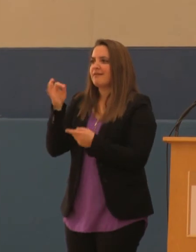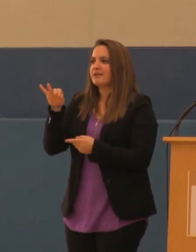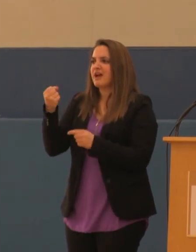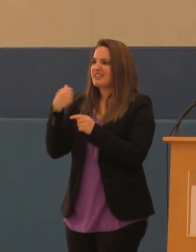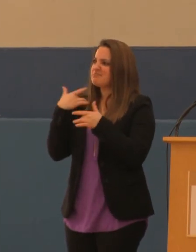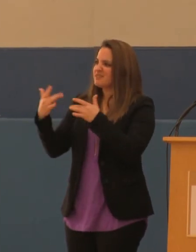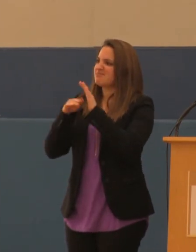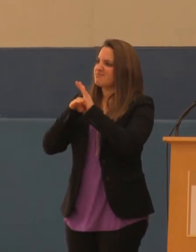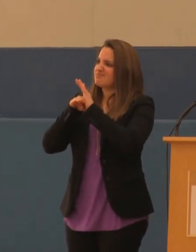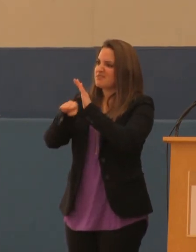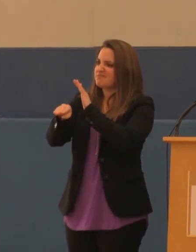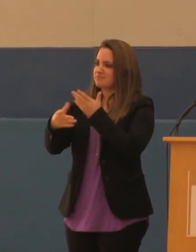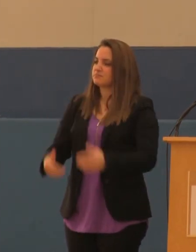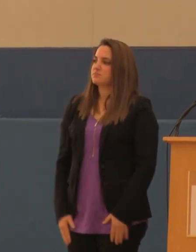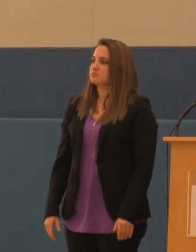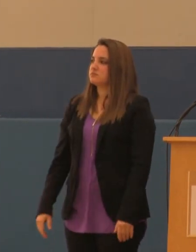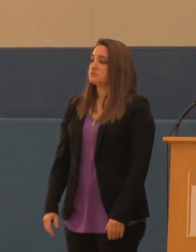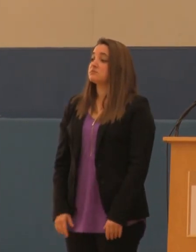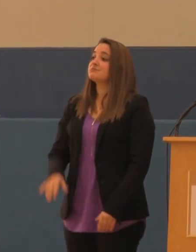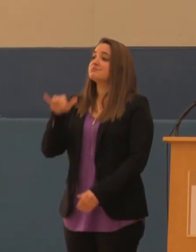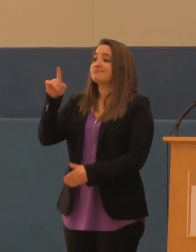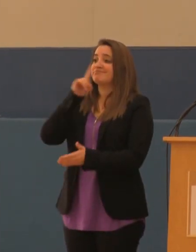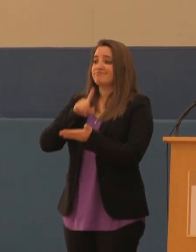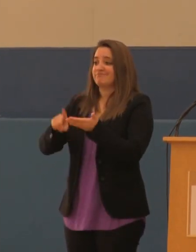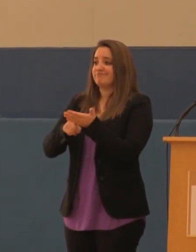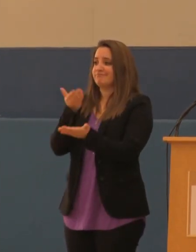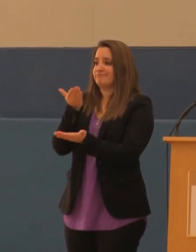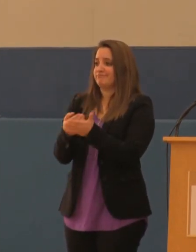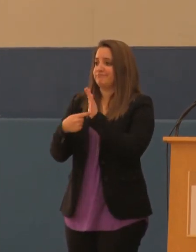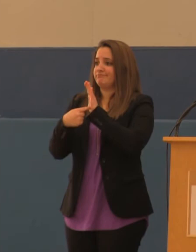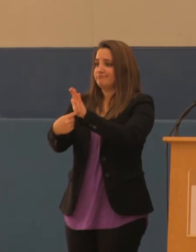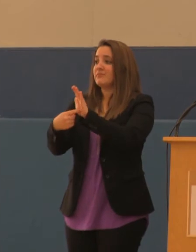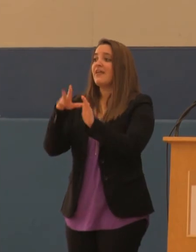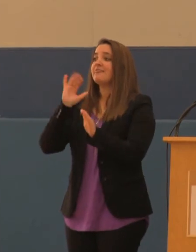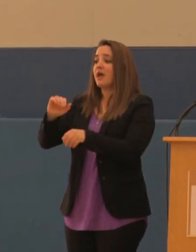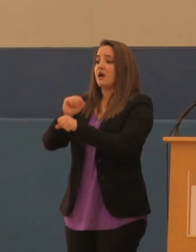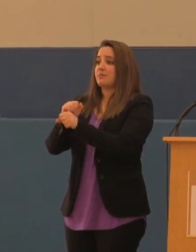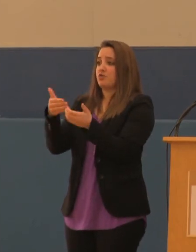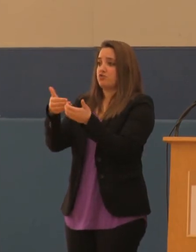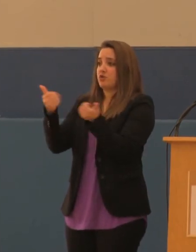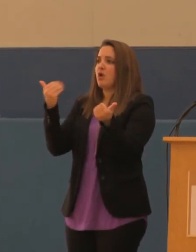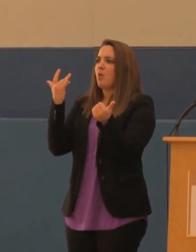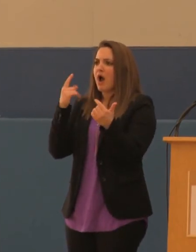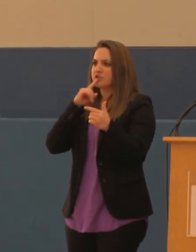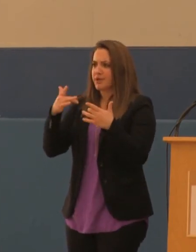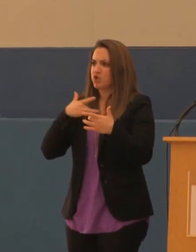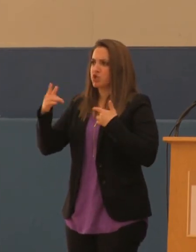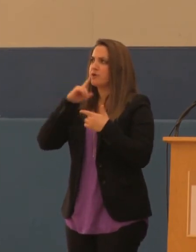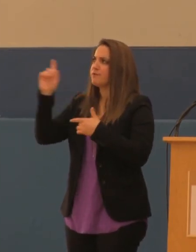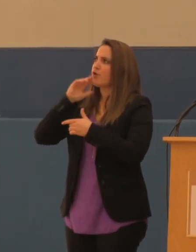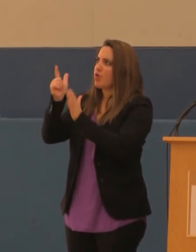mid-1990s. According to the report, there are two reasons why stark occupational segregation should be a concern to